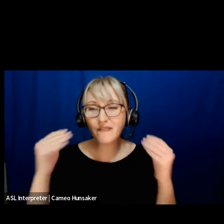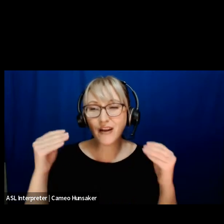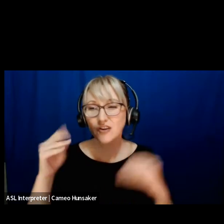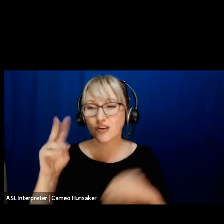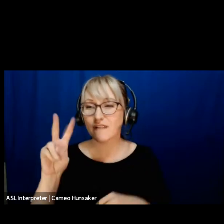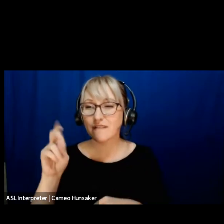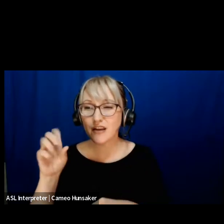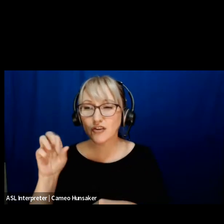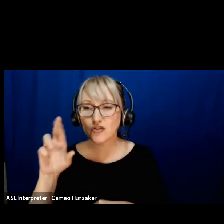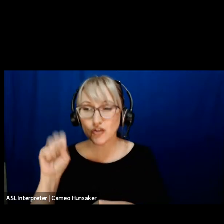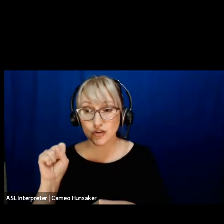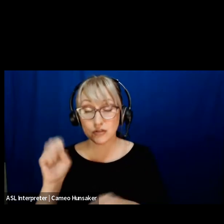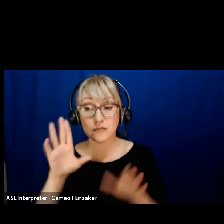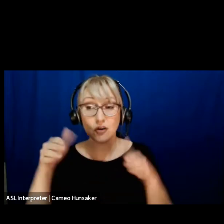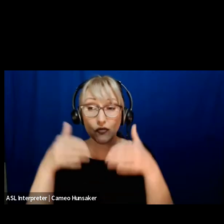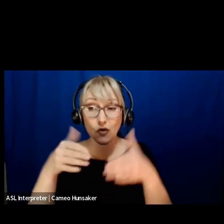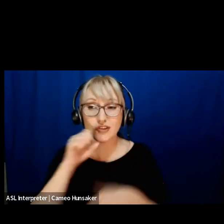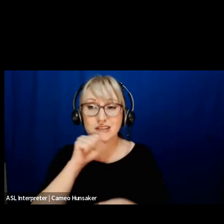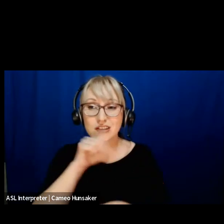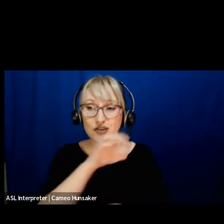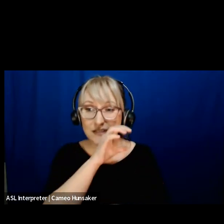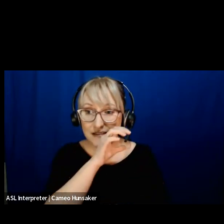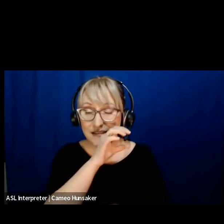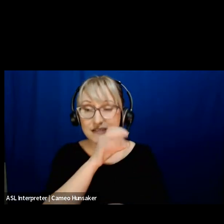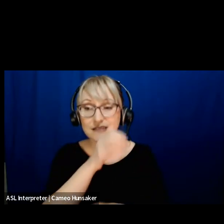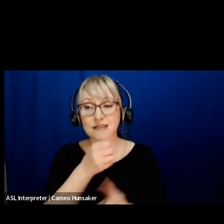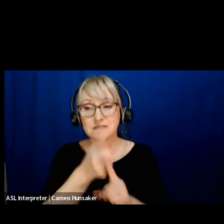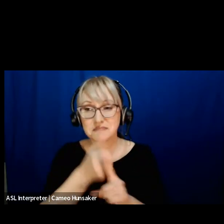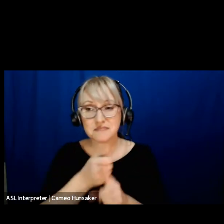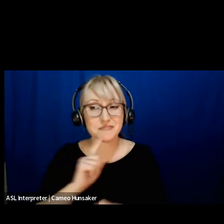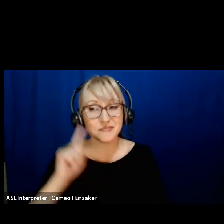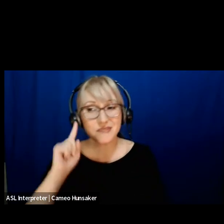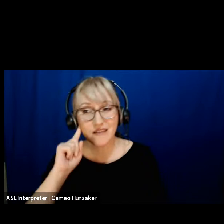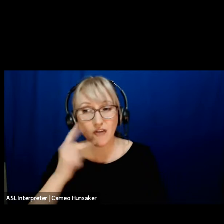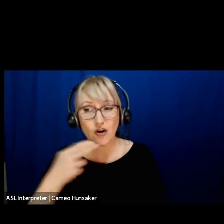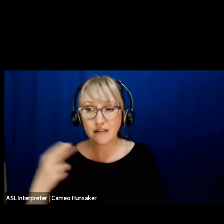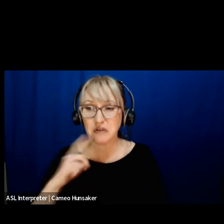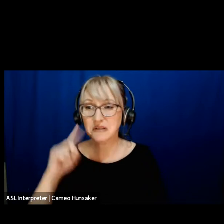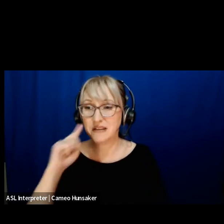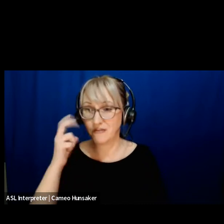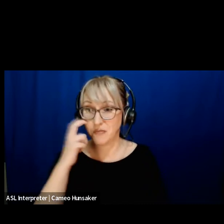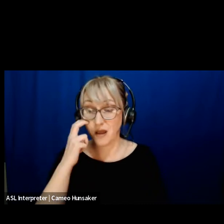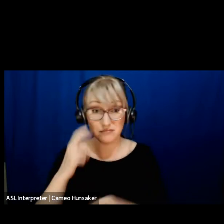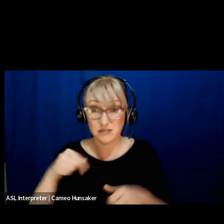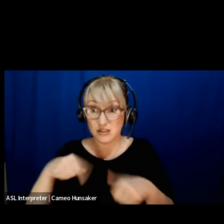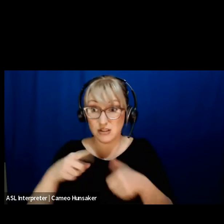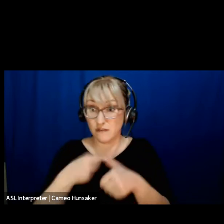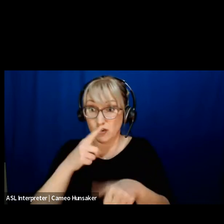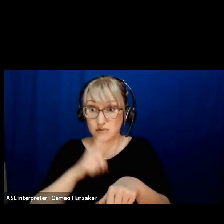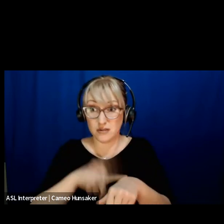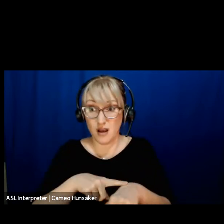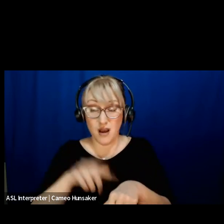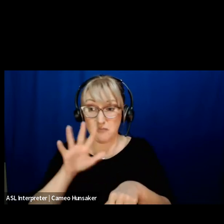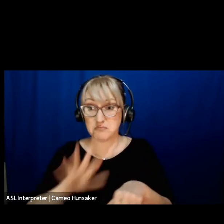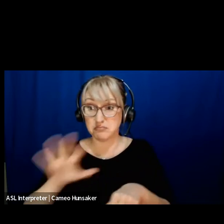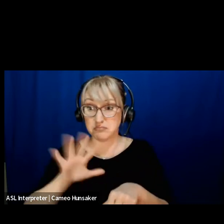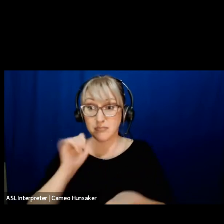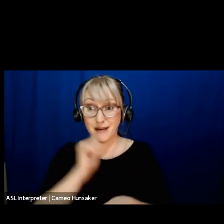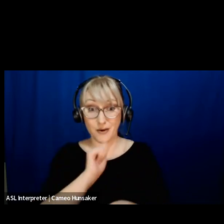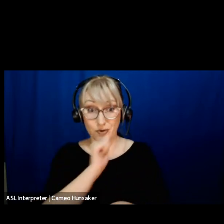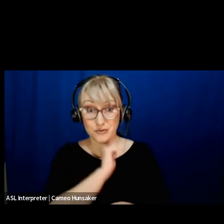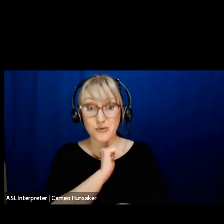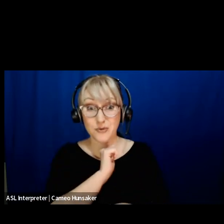older adults who are deaf, hard of hearing, deaf, blind. This has never been done before in Arizona. A lot of